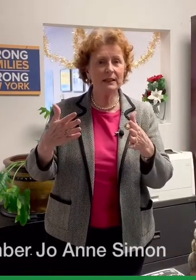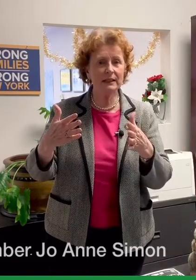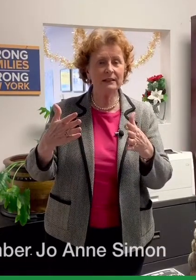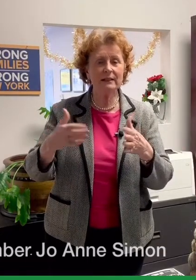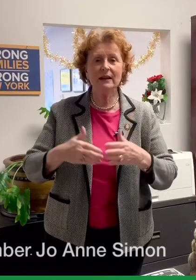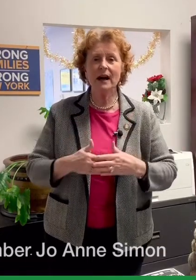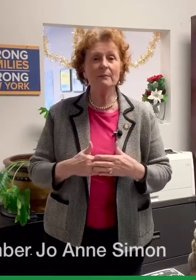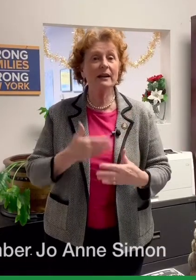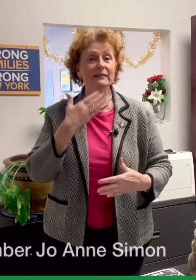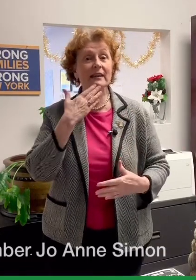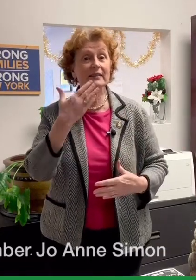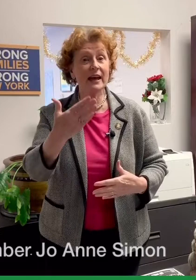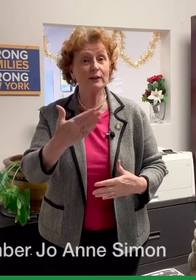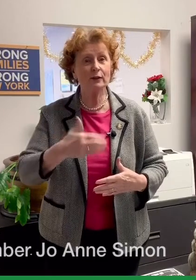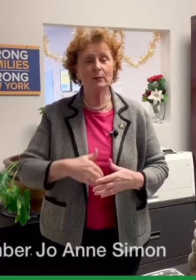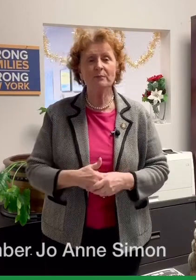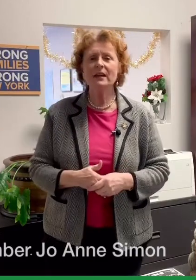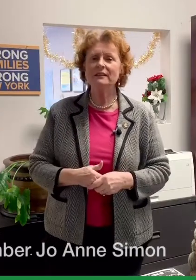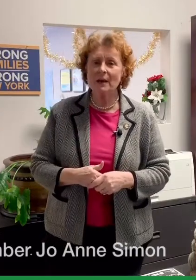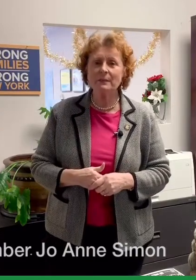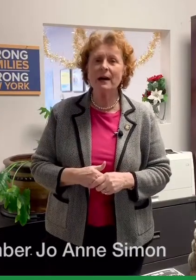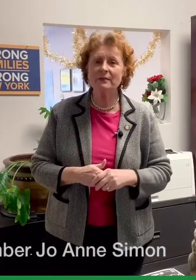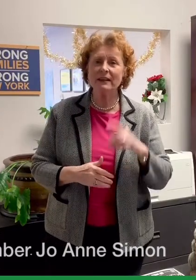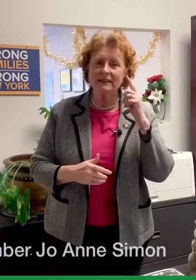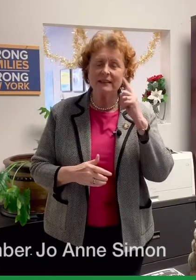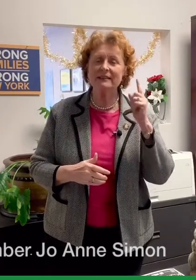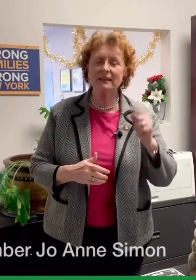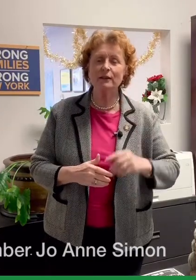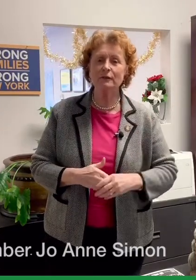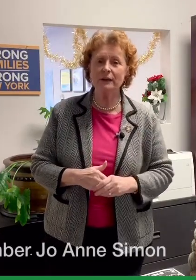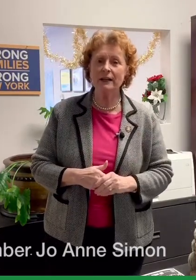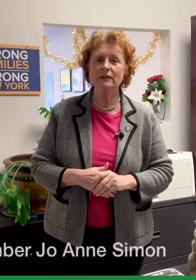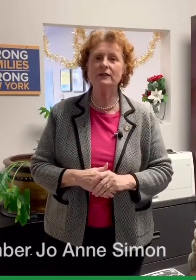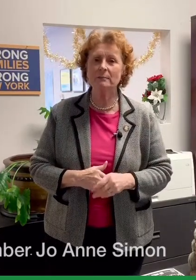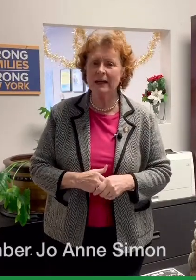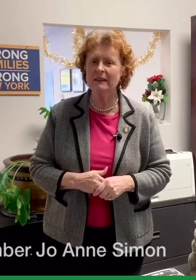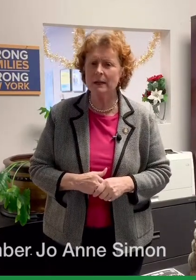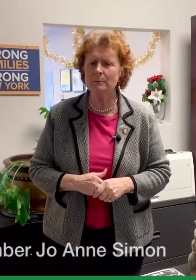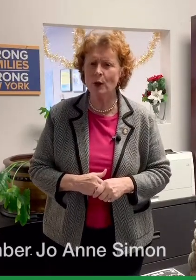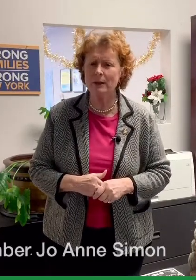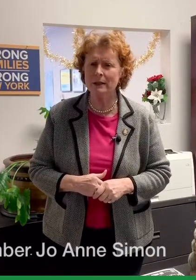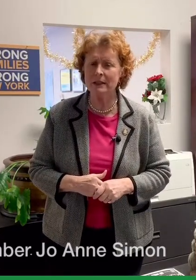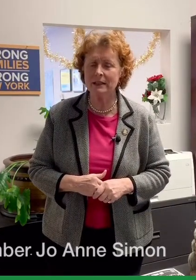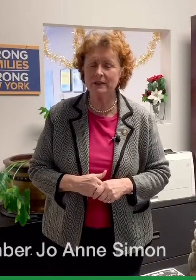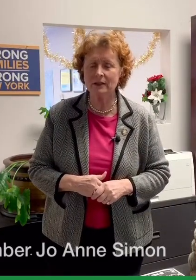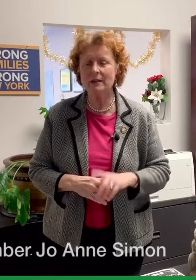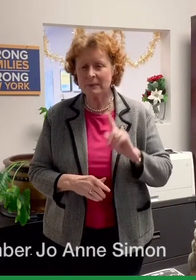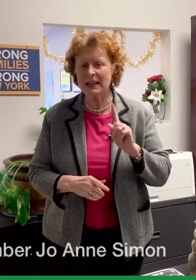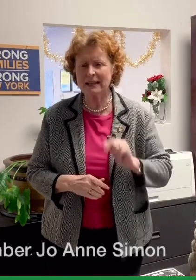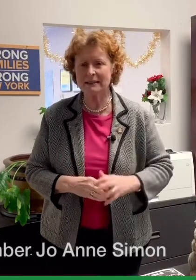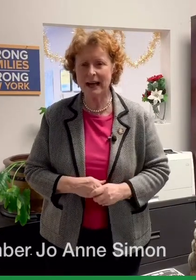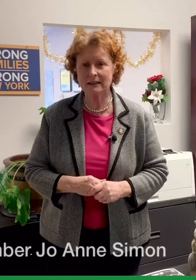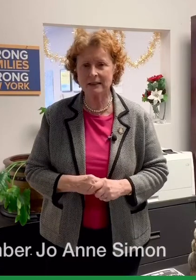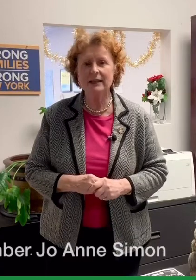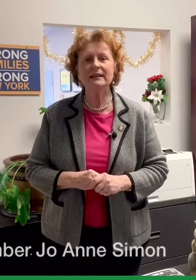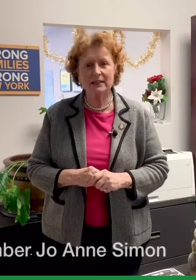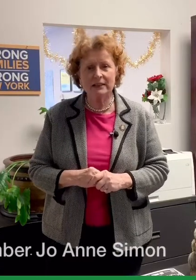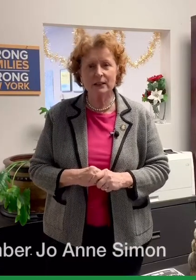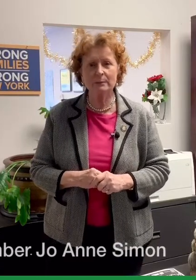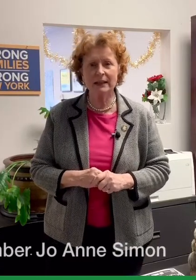in. I might say thank you. Sometimes I think it's a little funny because they might think I'm blowing them a kiss, but not exactly. It's a little bit like